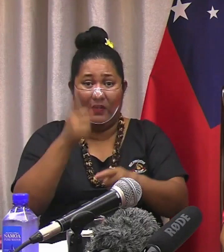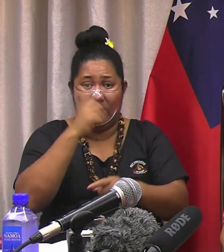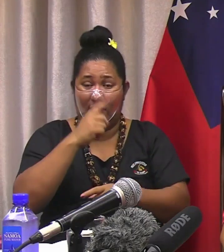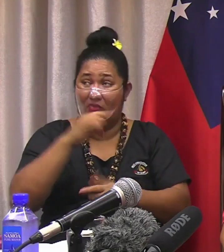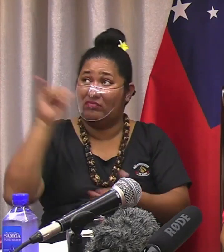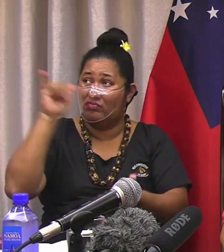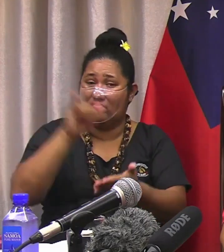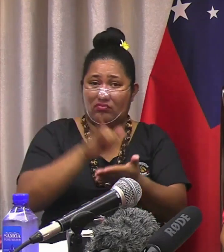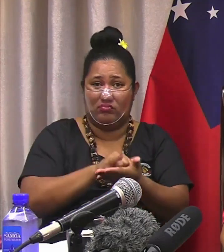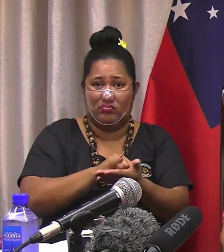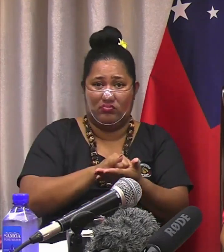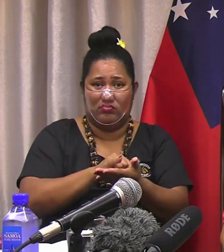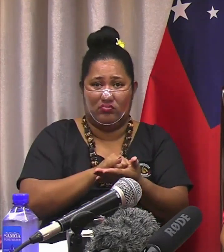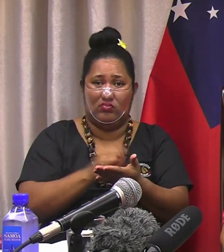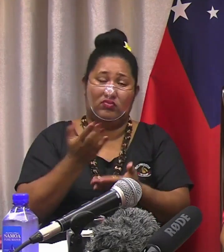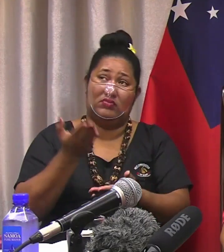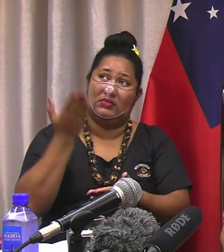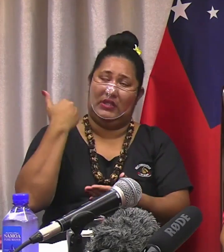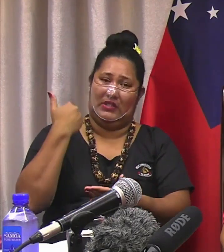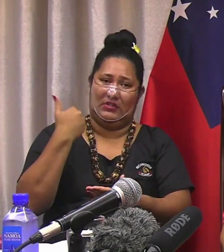Saturday last week.